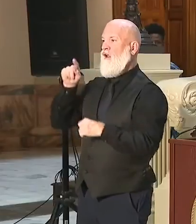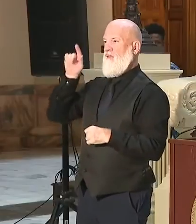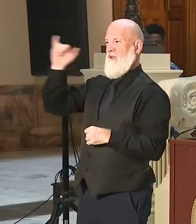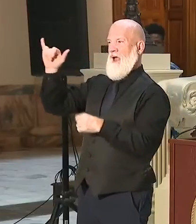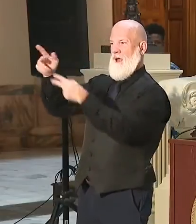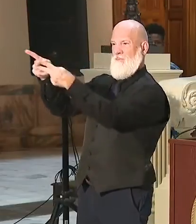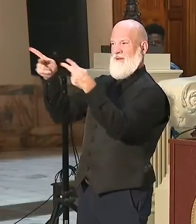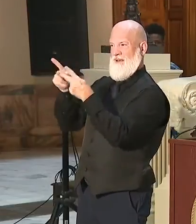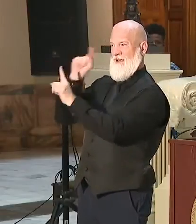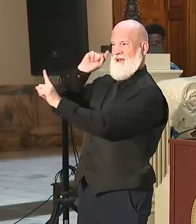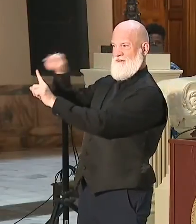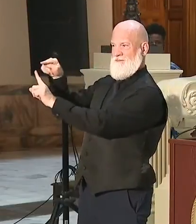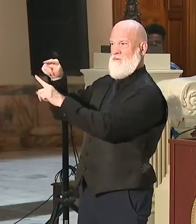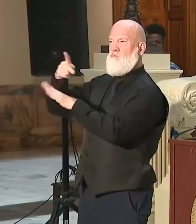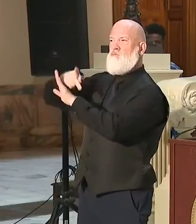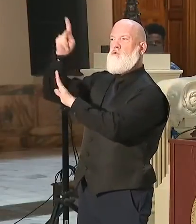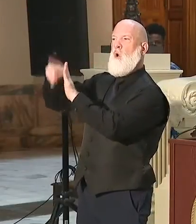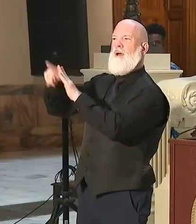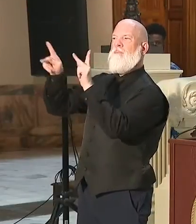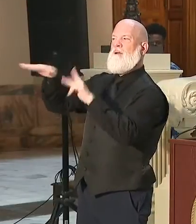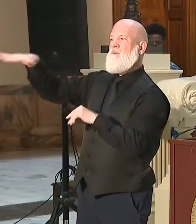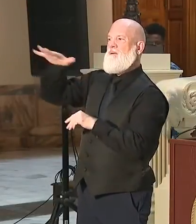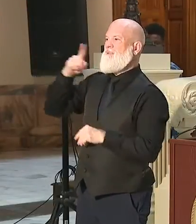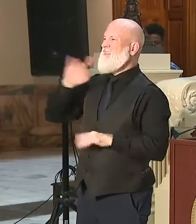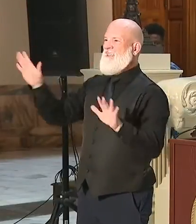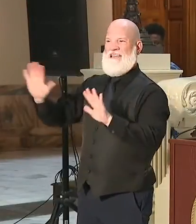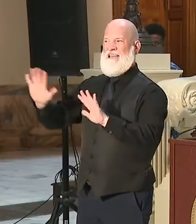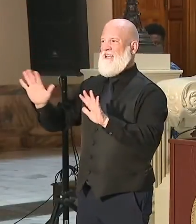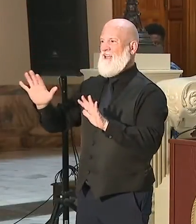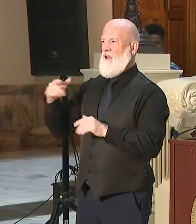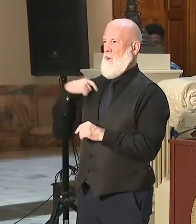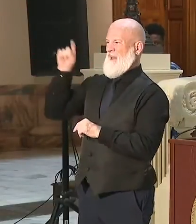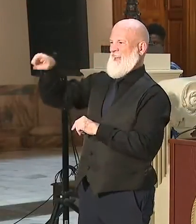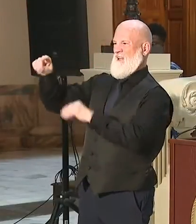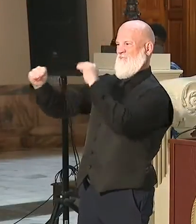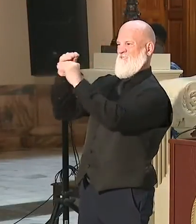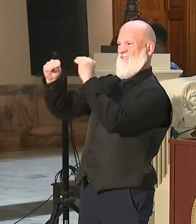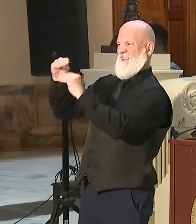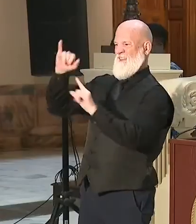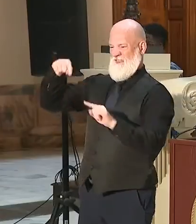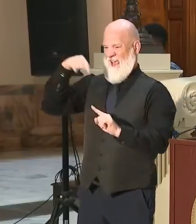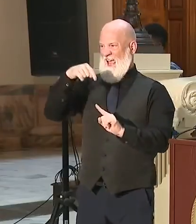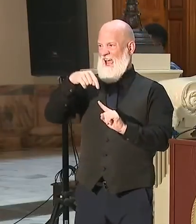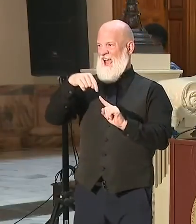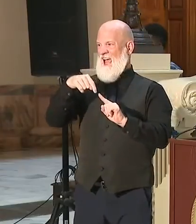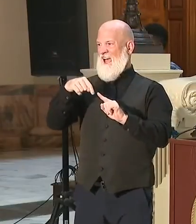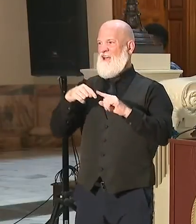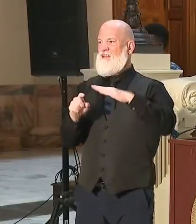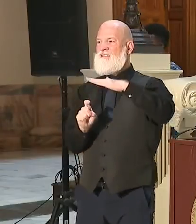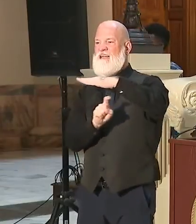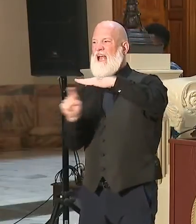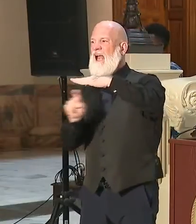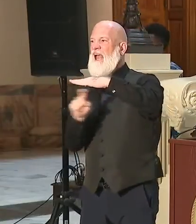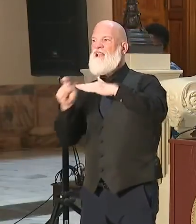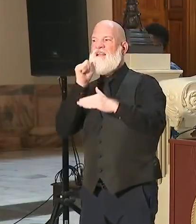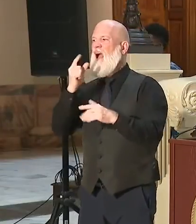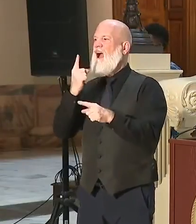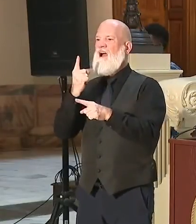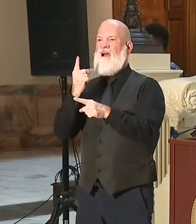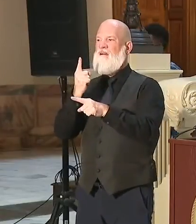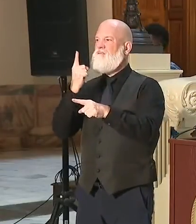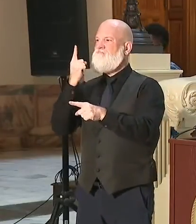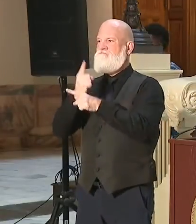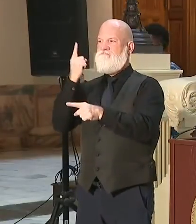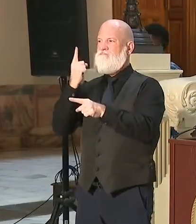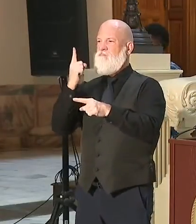election so that people could vote on it. They reprinted their ballots because they have hand-marked ballots there for that particular precinct. So Election Source said,